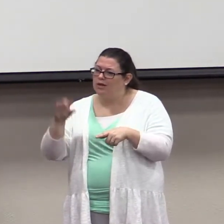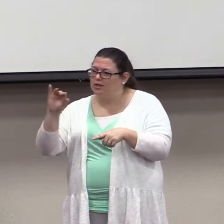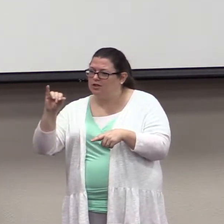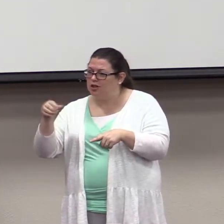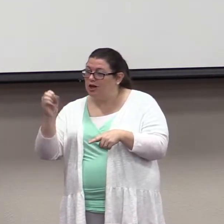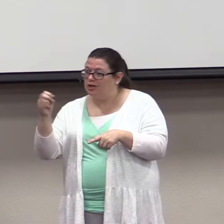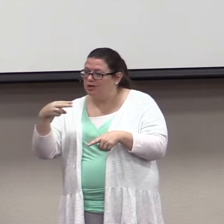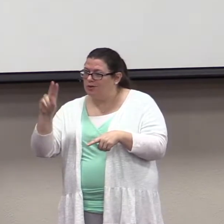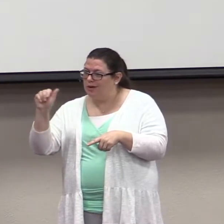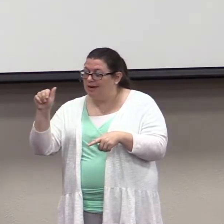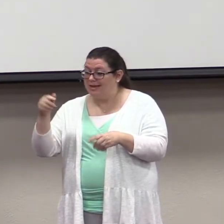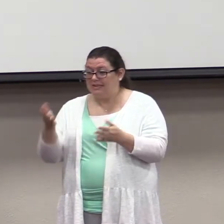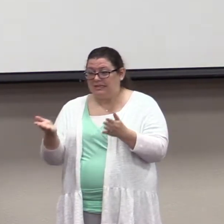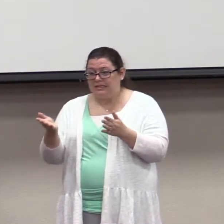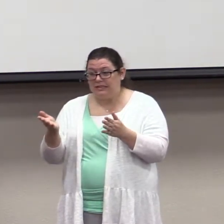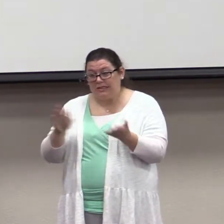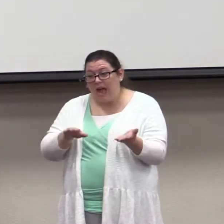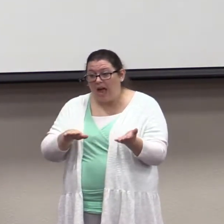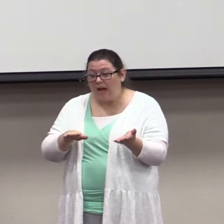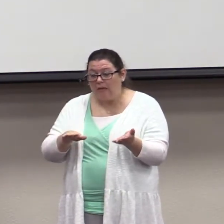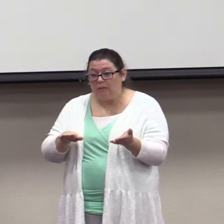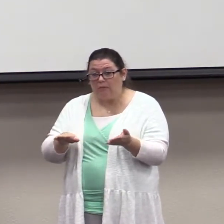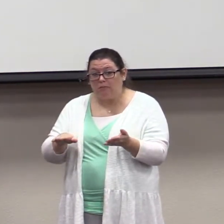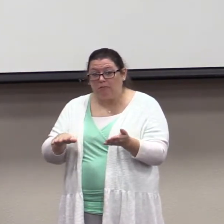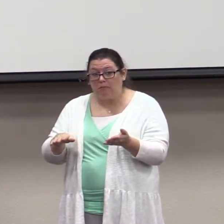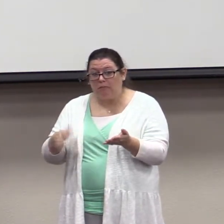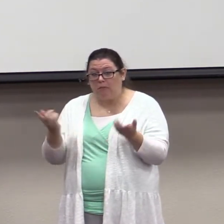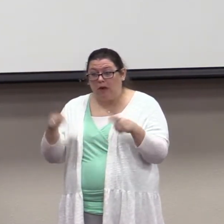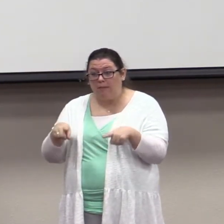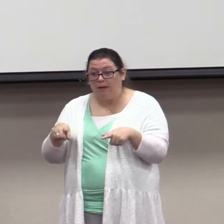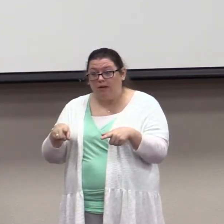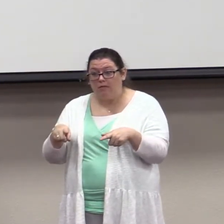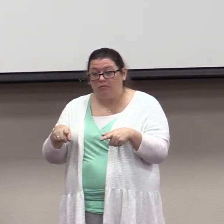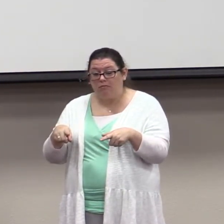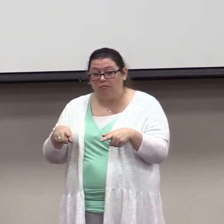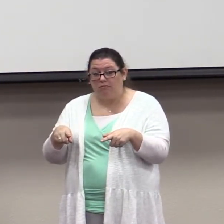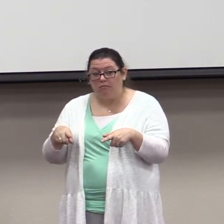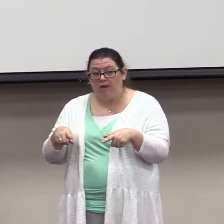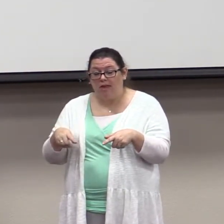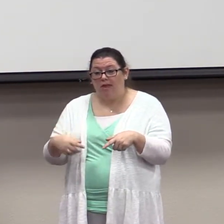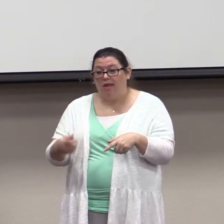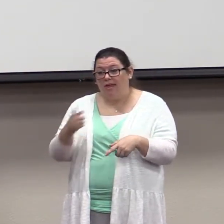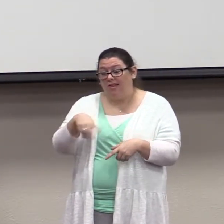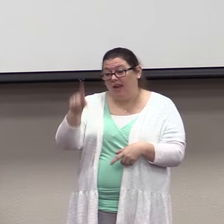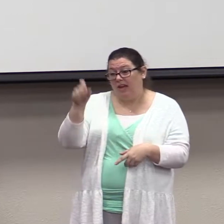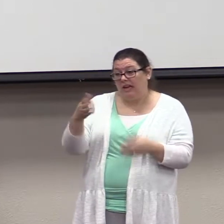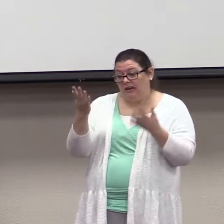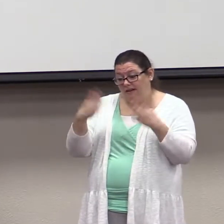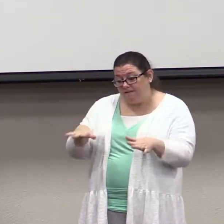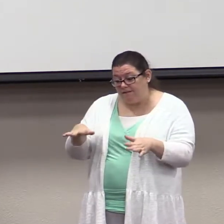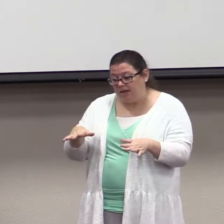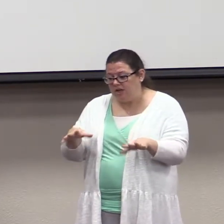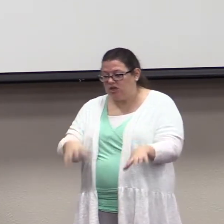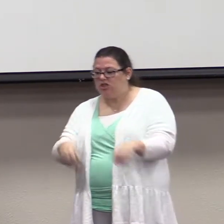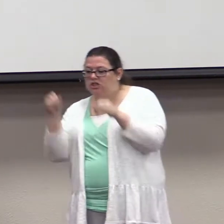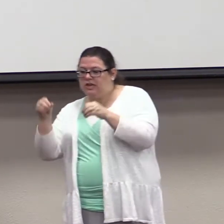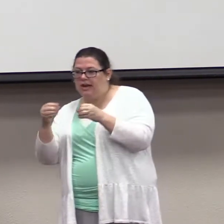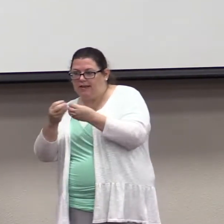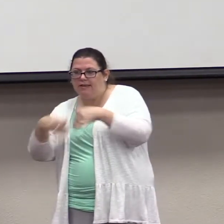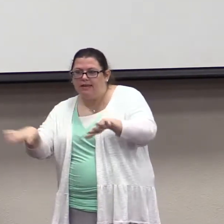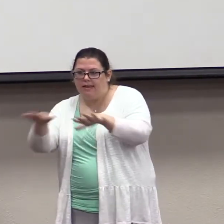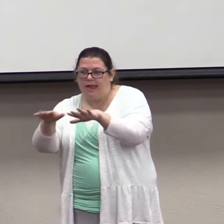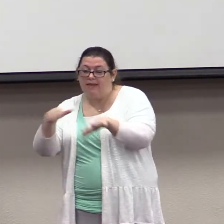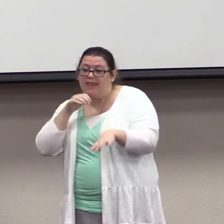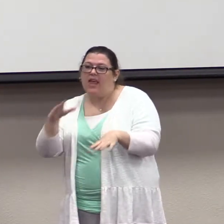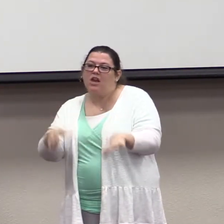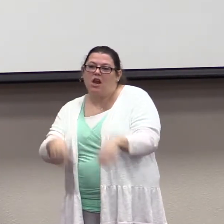left instruction to all of the tribes that they needed to finish taking the little bits of territory that they had not taken. But they